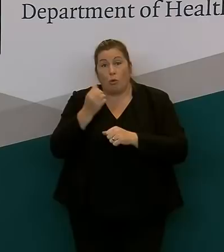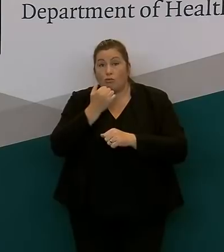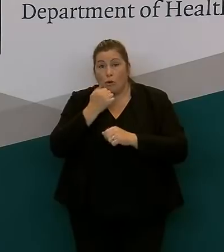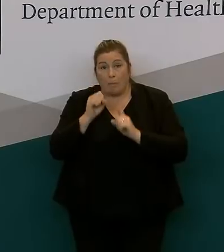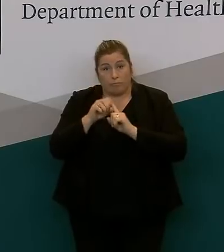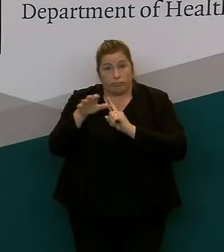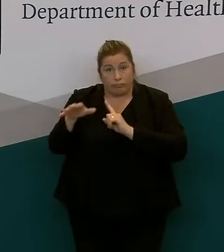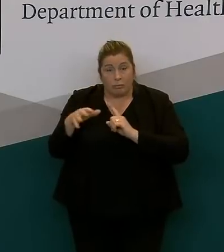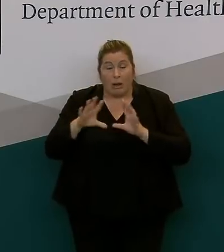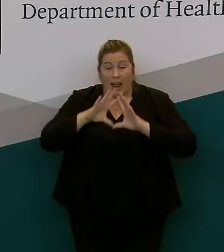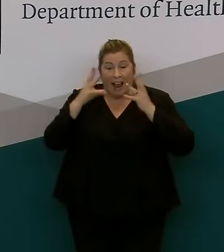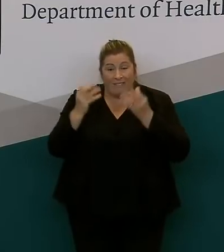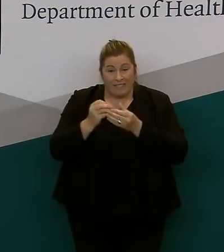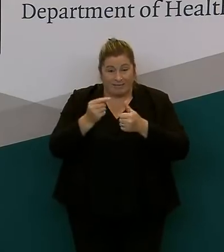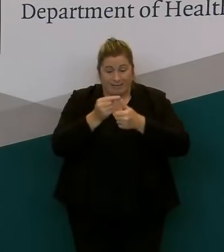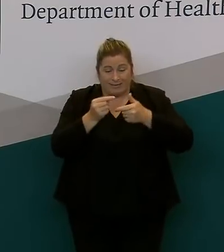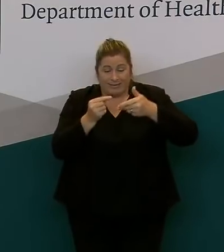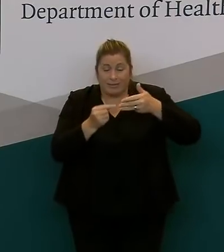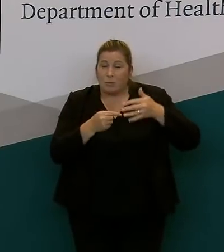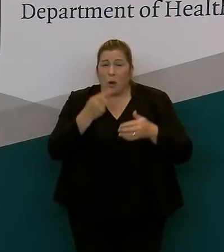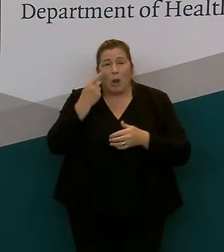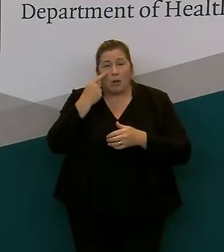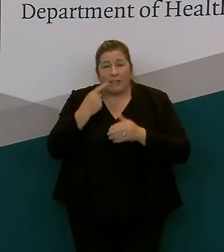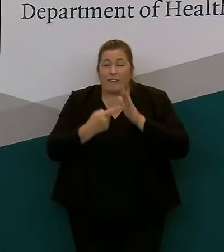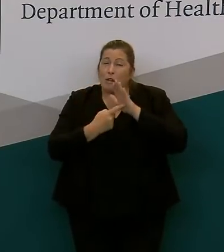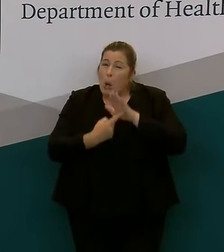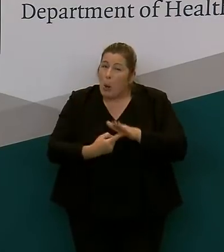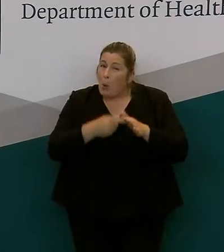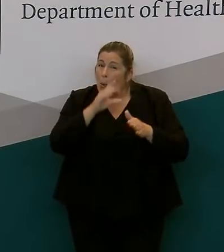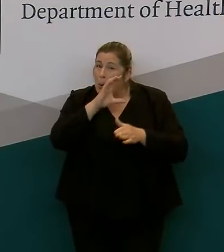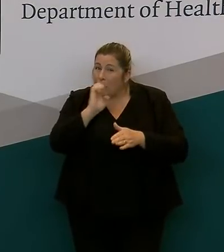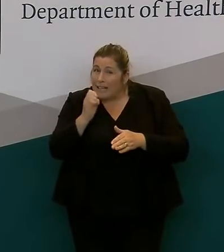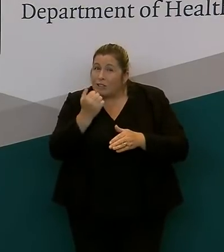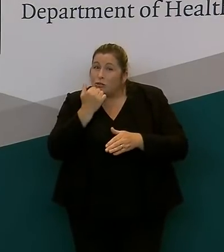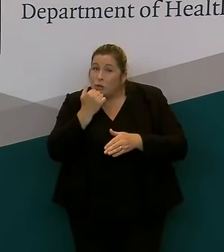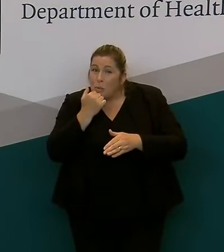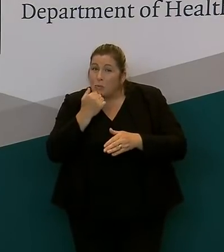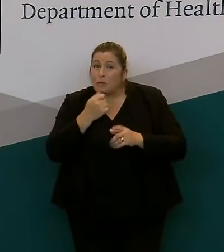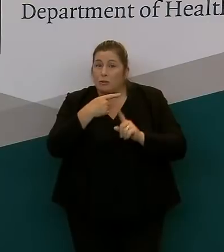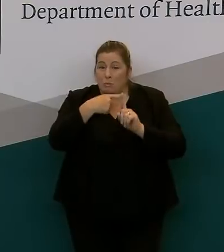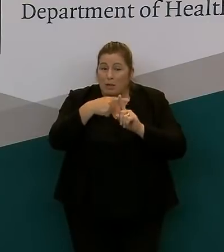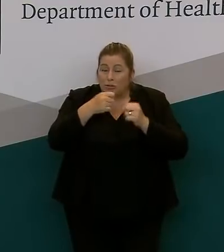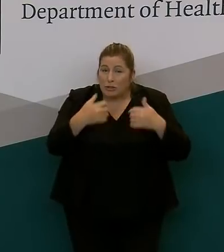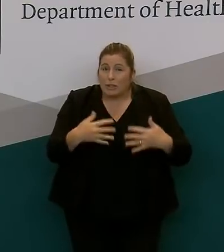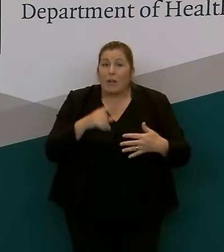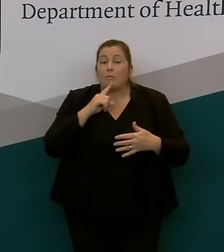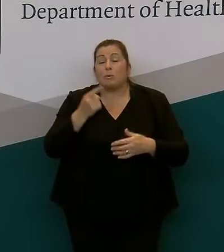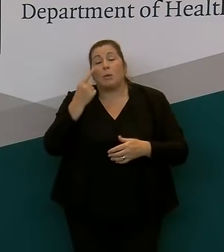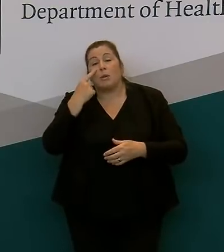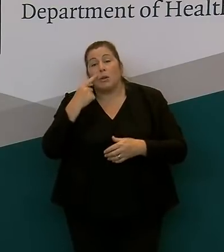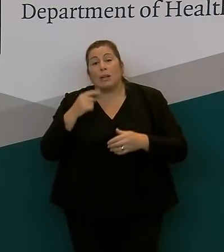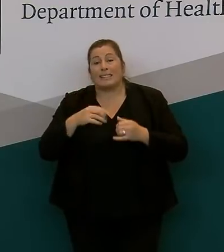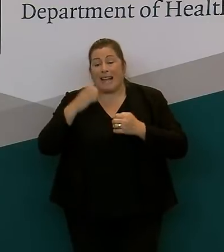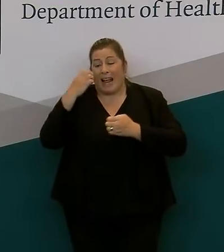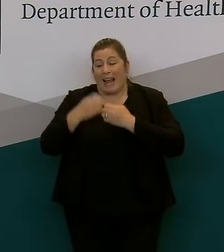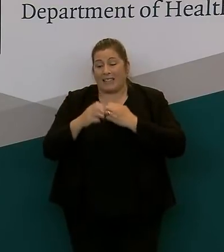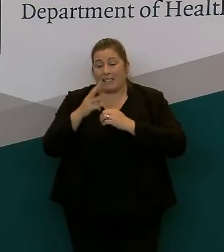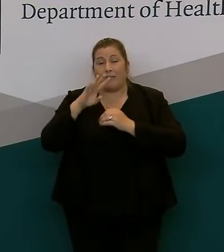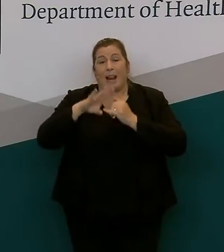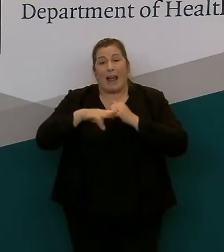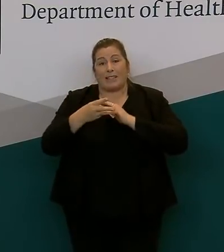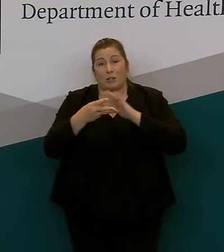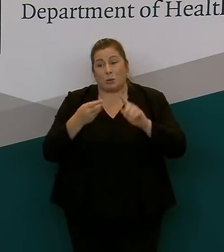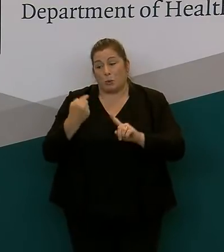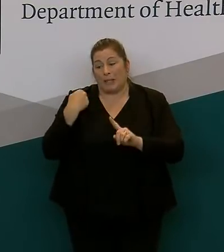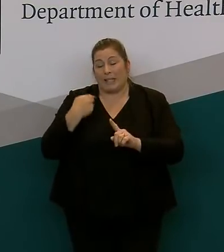of the caveats, we're looking at very low case numbers. We're looking at the fact that towards the end of last week, we seem to have had a